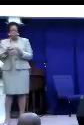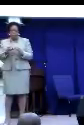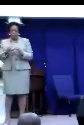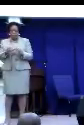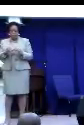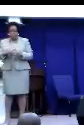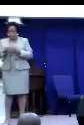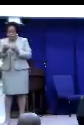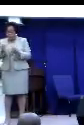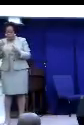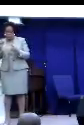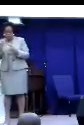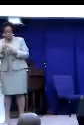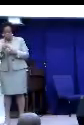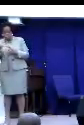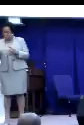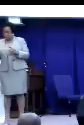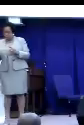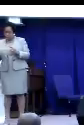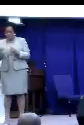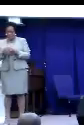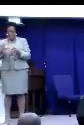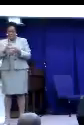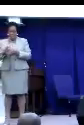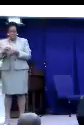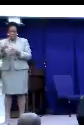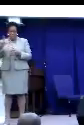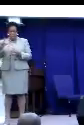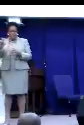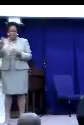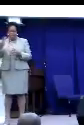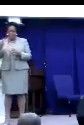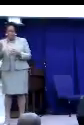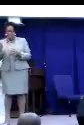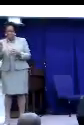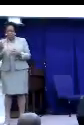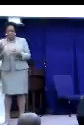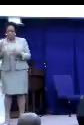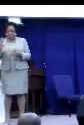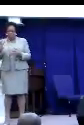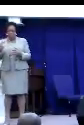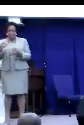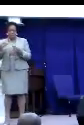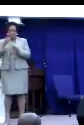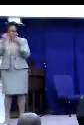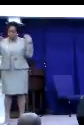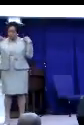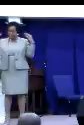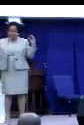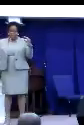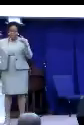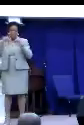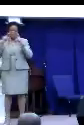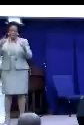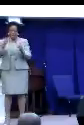in dunamis, and just one in Luke 1:35, it says, and the angel answered, amen, the